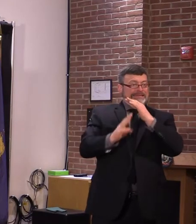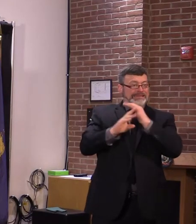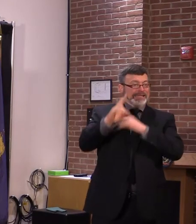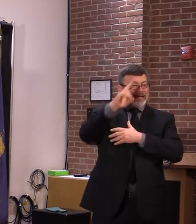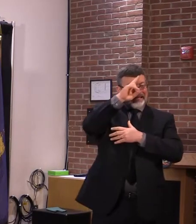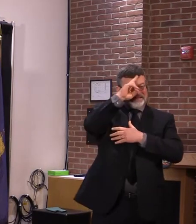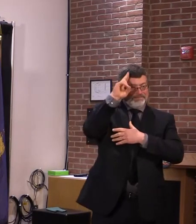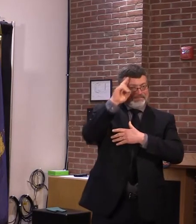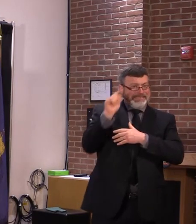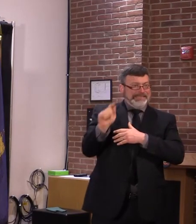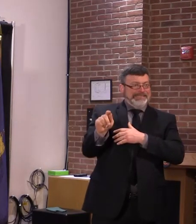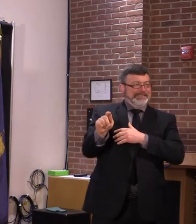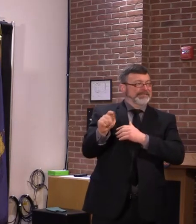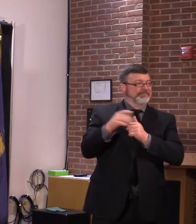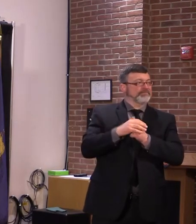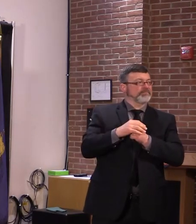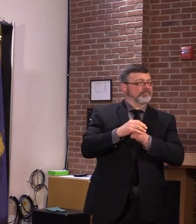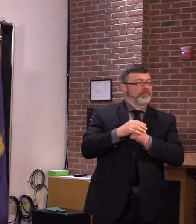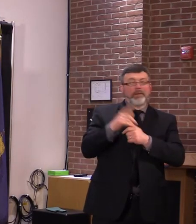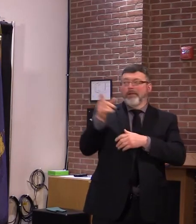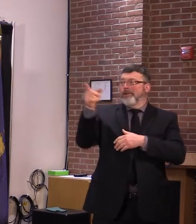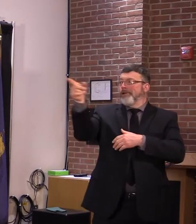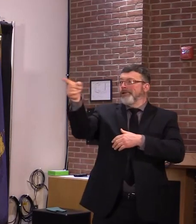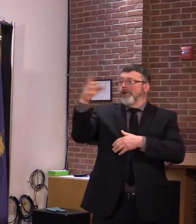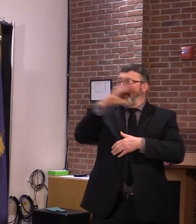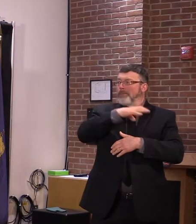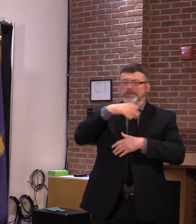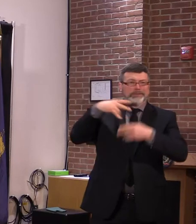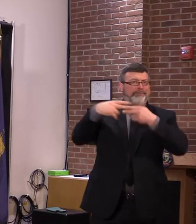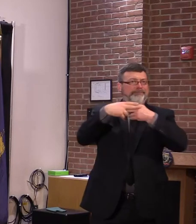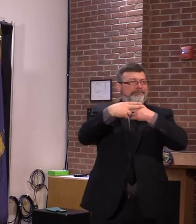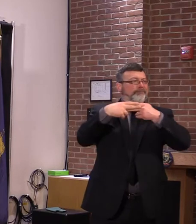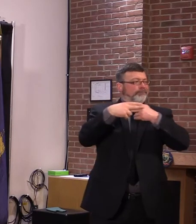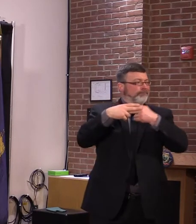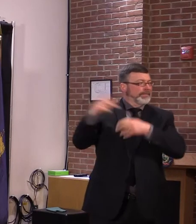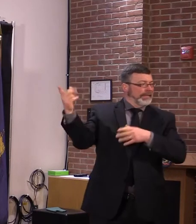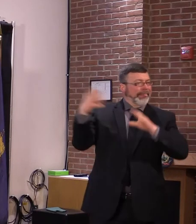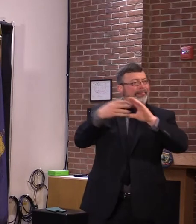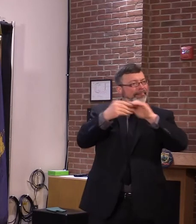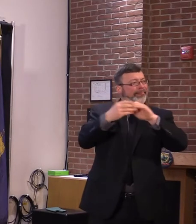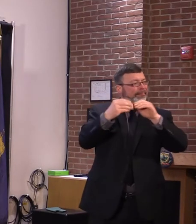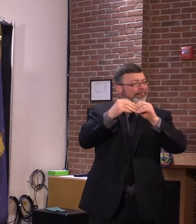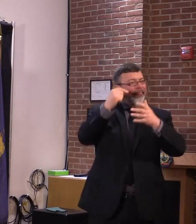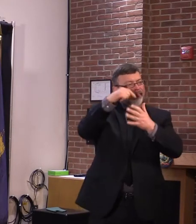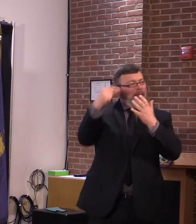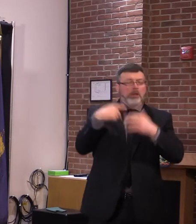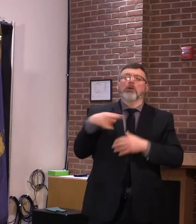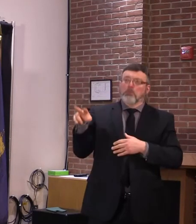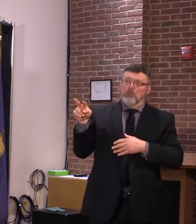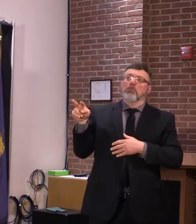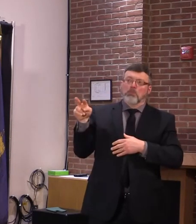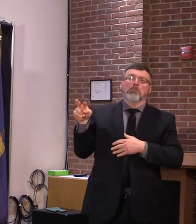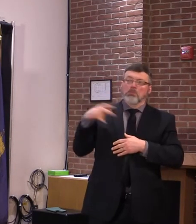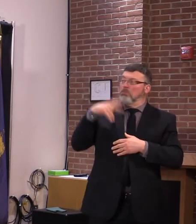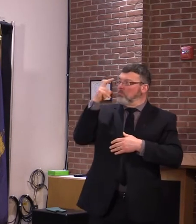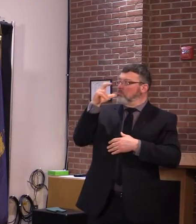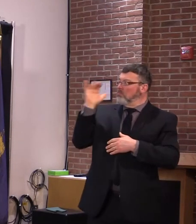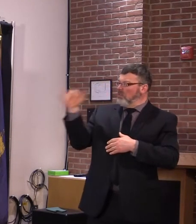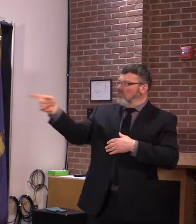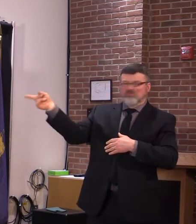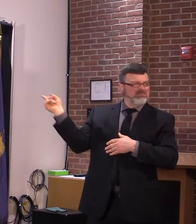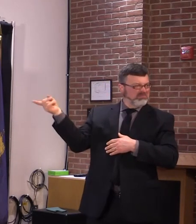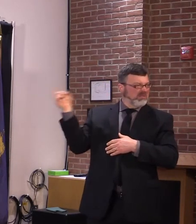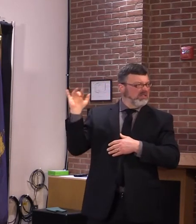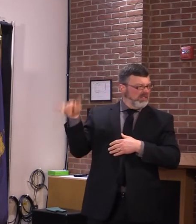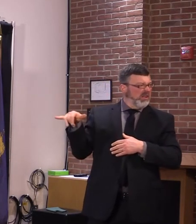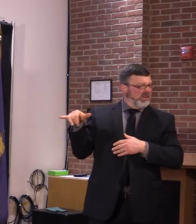the slide showed available hospital beds remain at some of the lowest we've seen throughout the pandemic. And then, you know, those skilled nursing